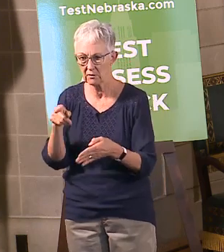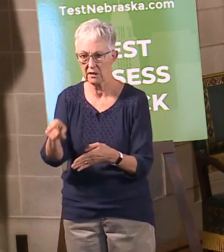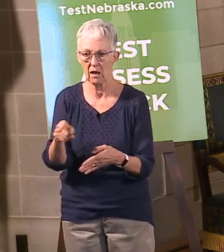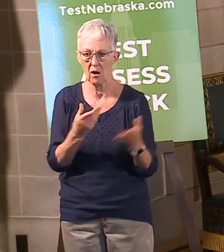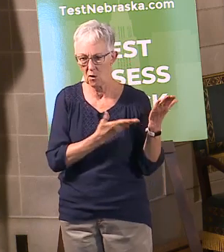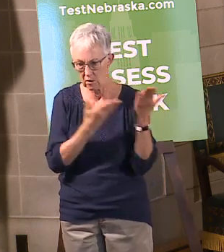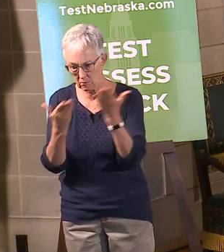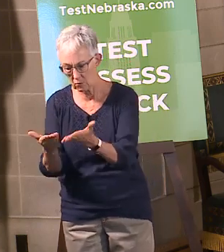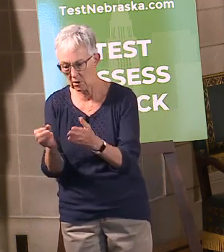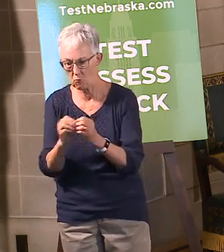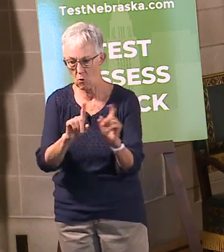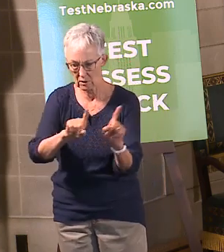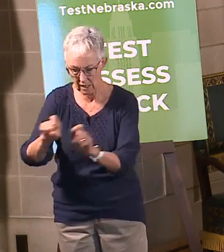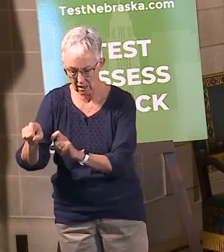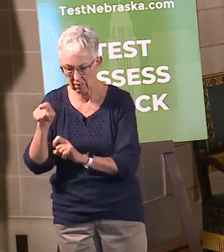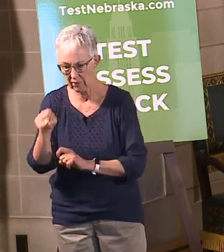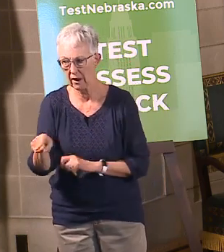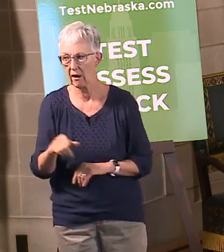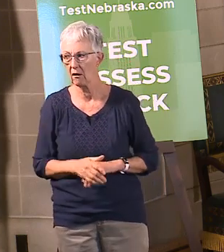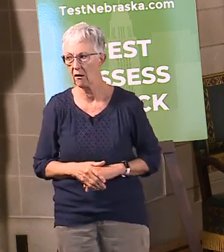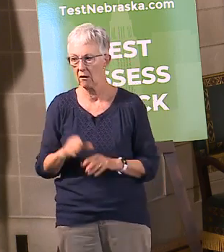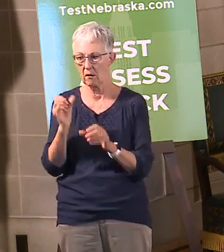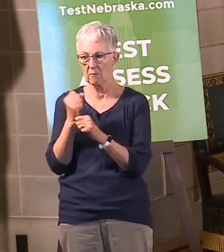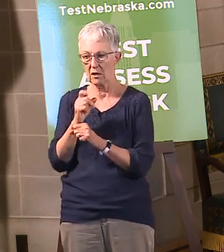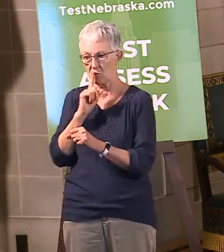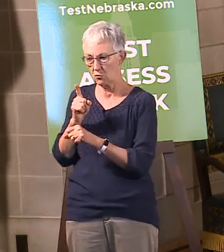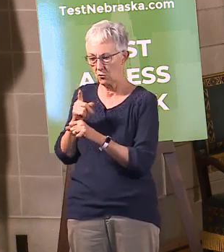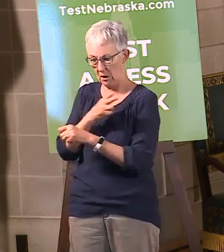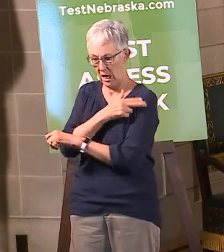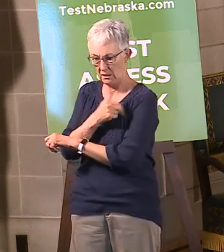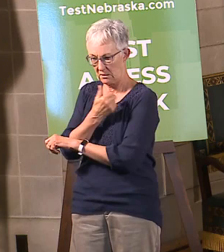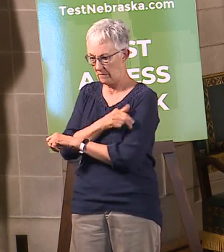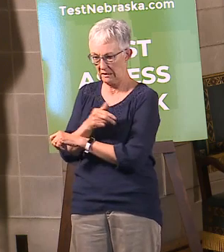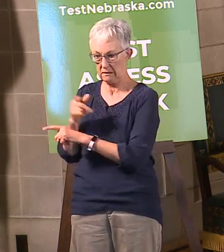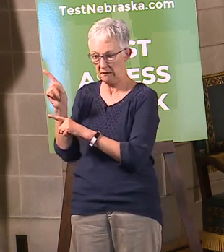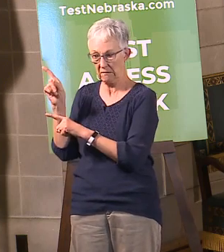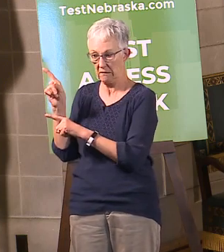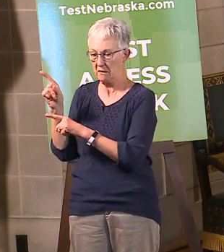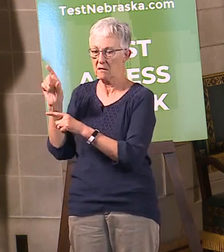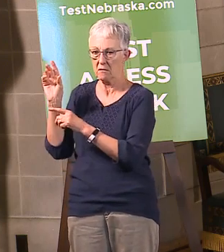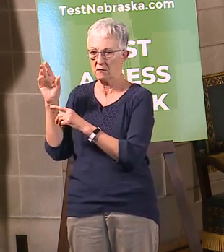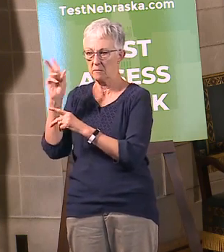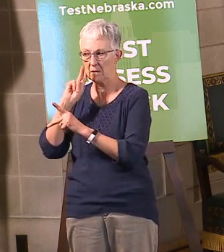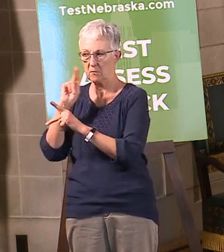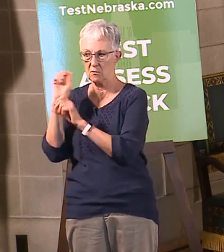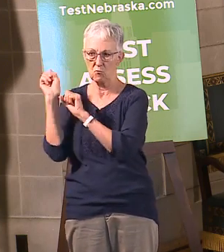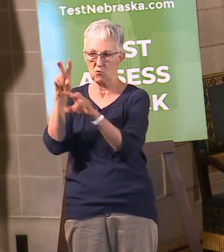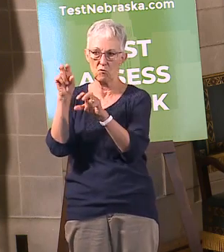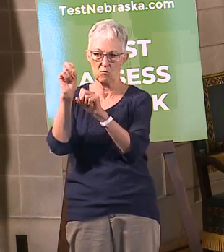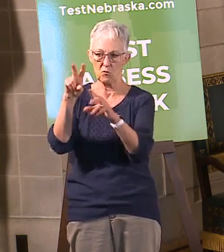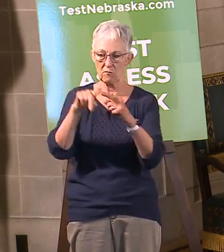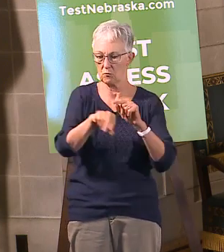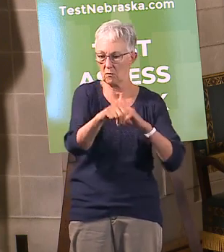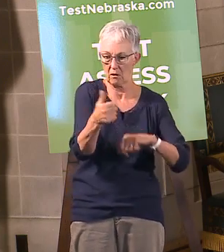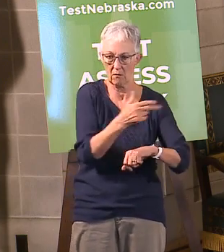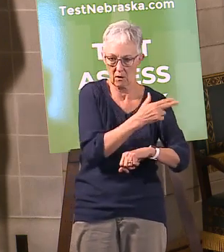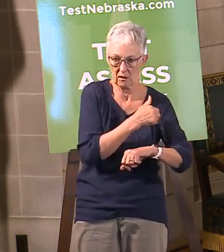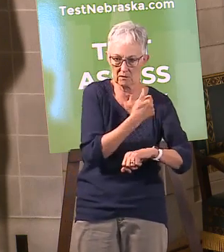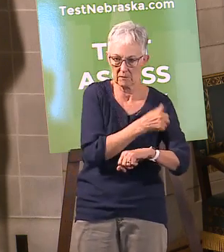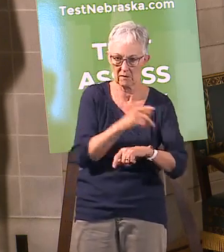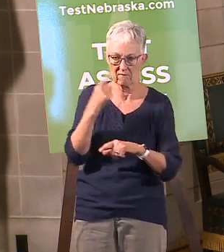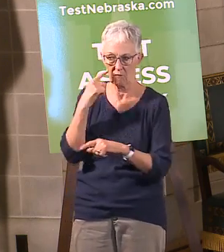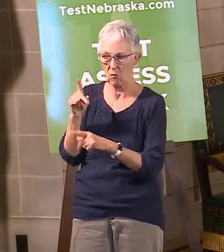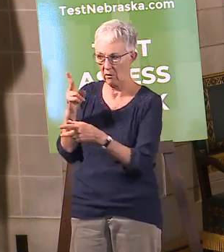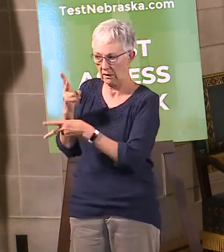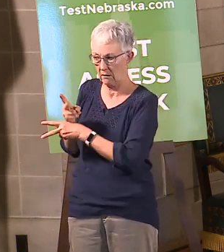people out of the hospital to make sure there was room to accommodate anybody new that was coming in. Similar to the kind of things, for example, we've done in Grand Island and other places around the